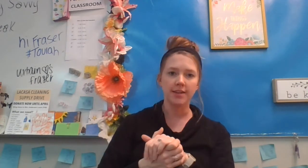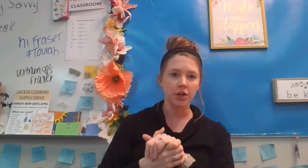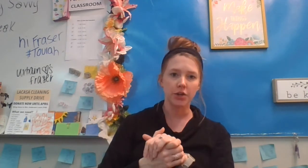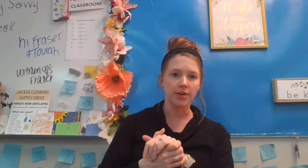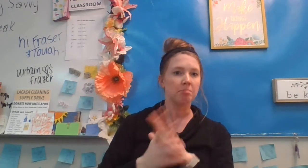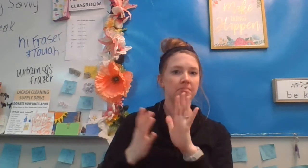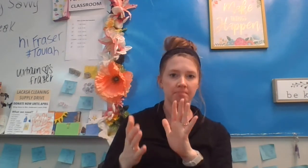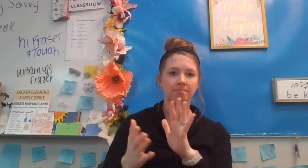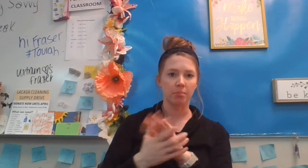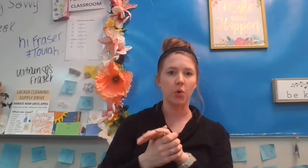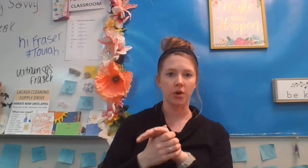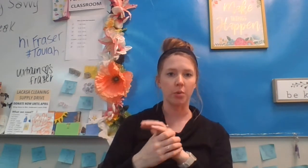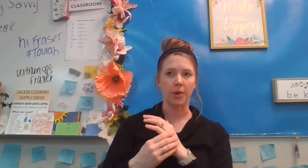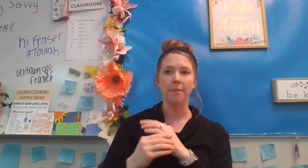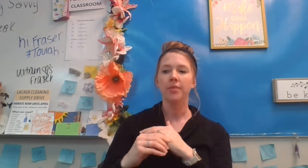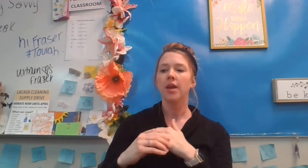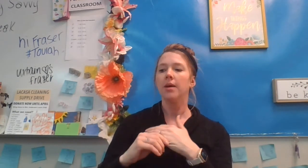that you're using. Both are appropriate.